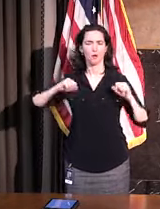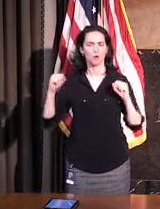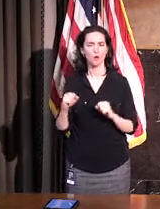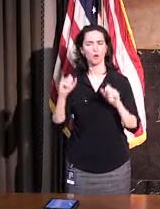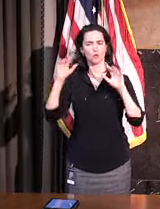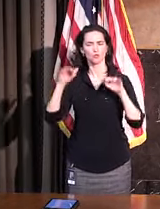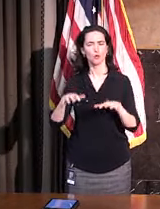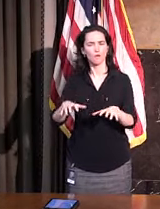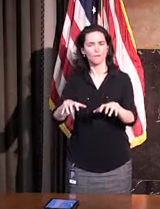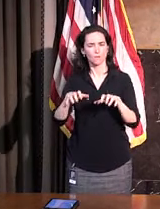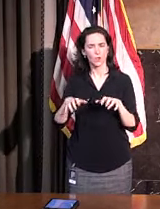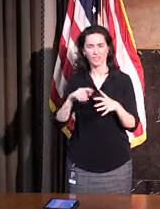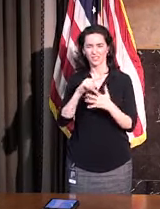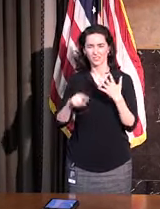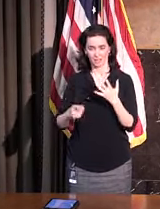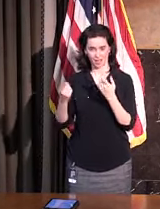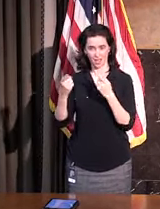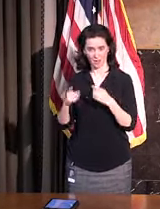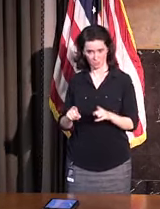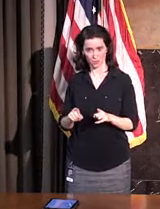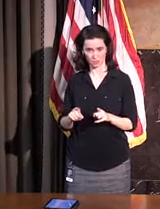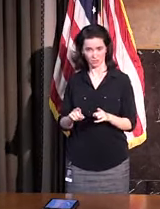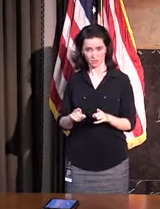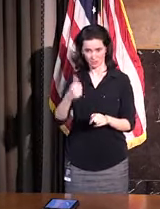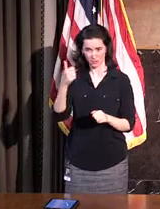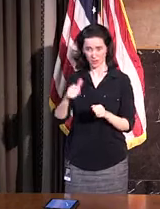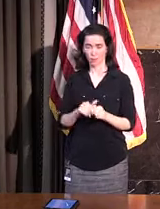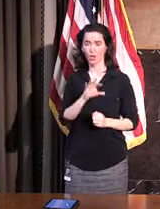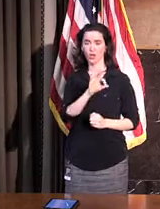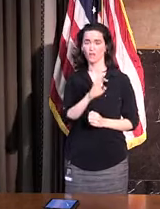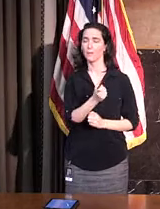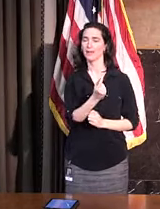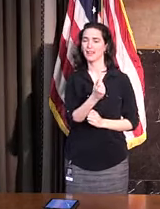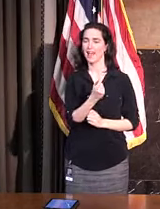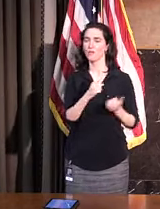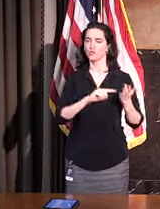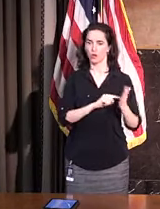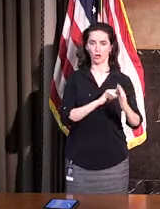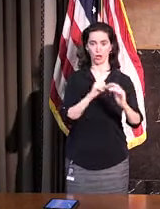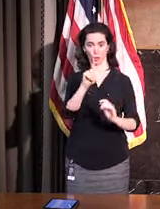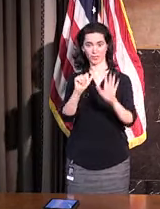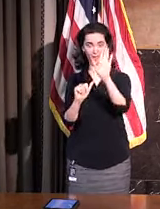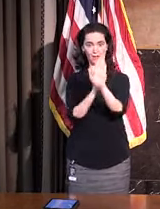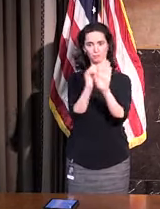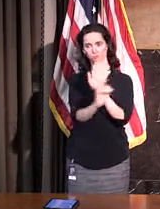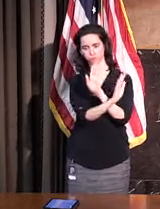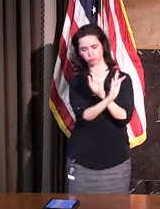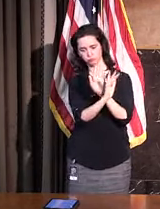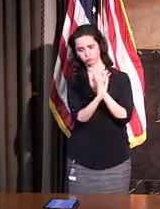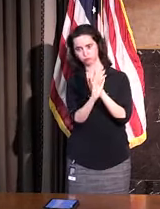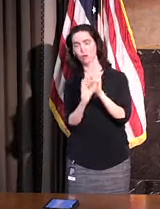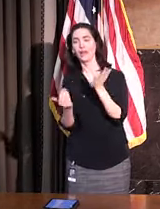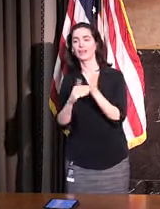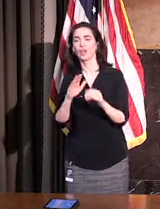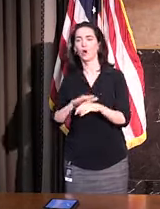precipitation, freezing temperatures began moving across Louisiana on February the 11th, and a second similar system followed on the